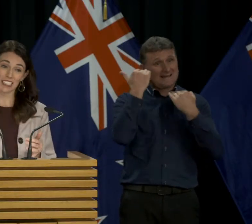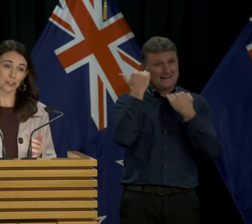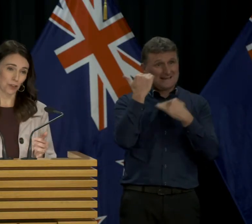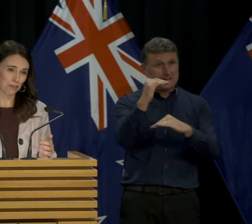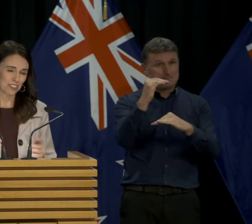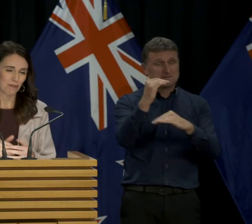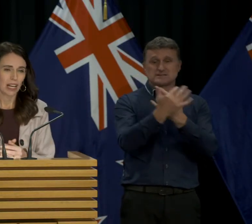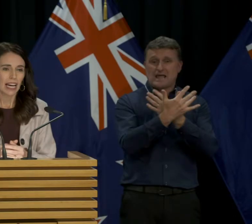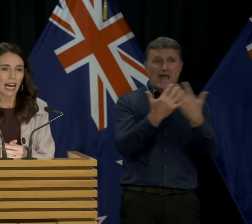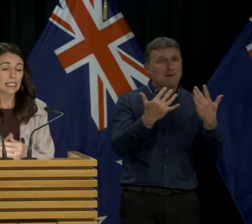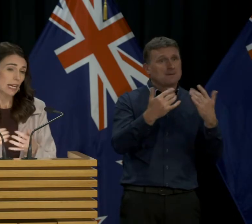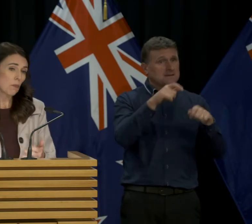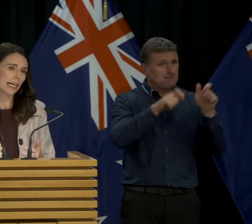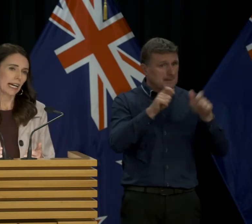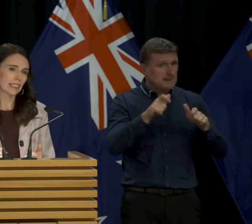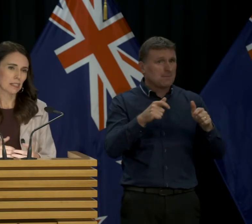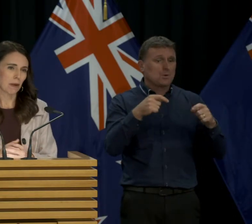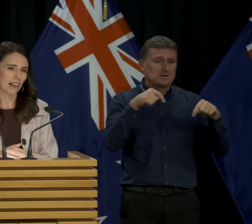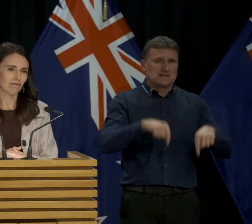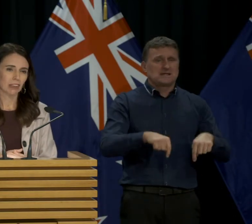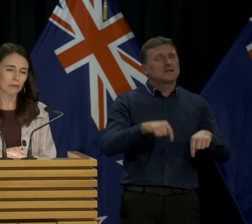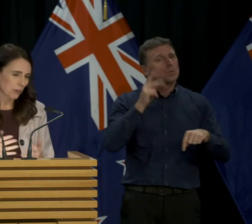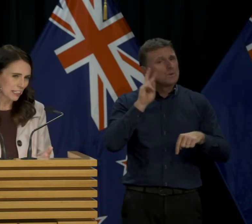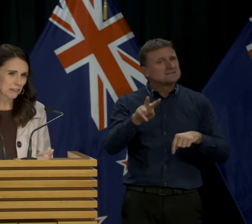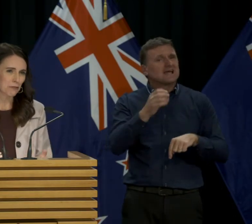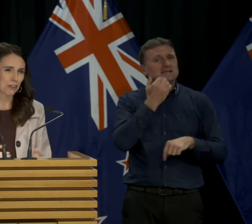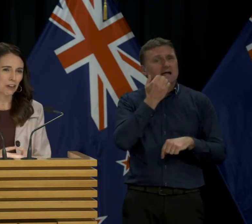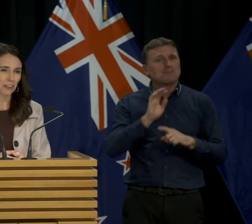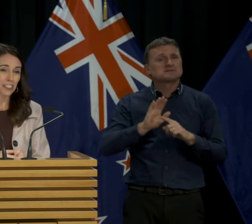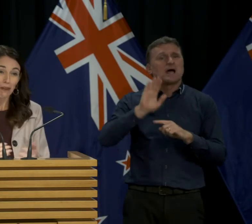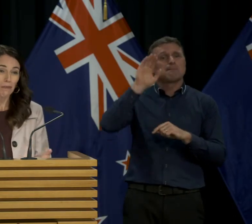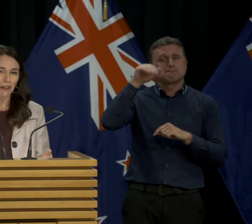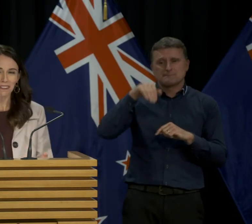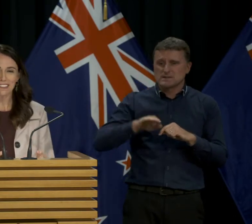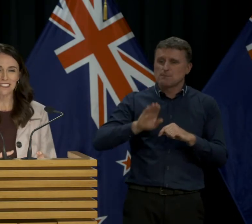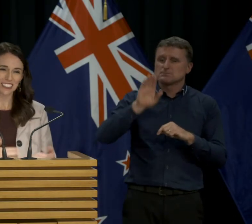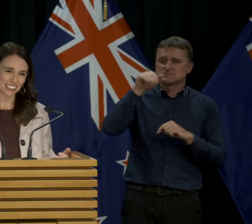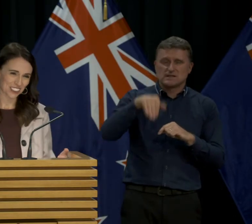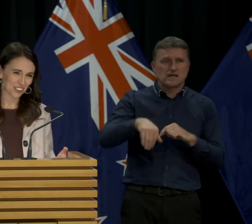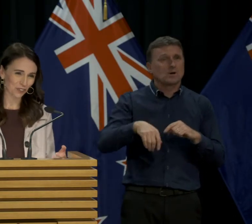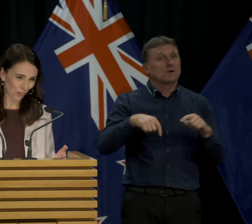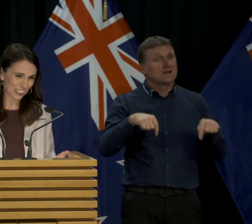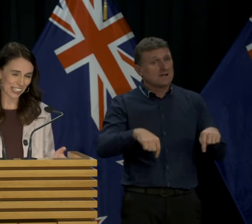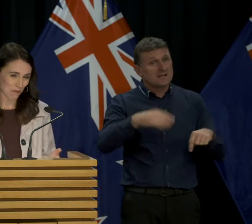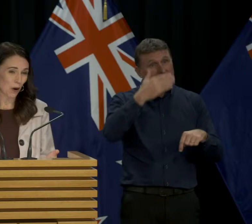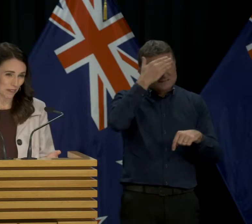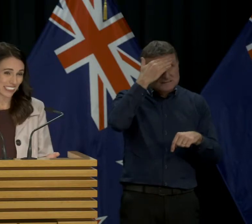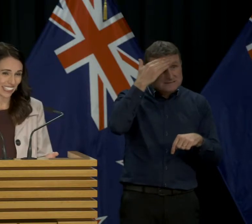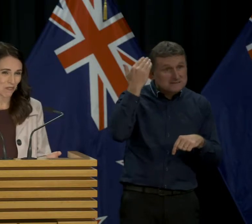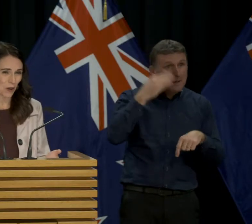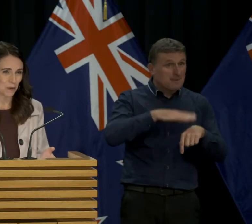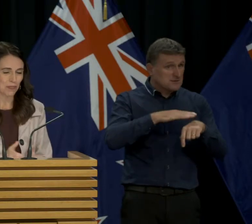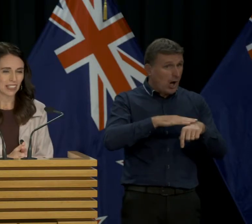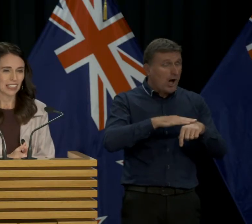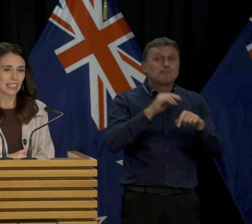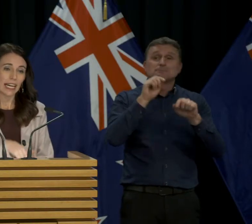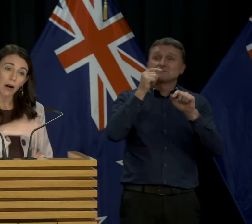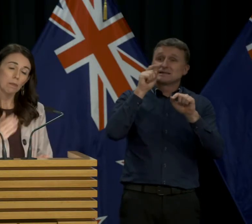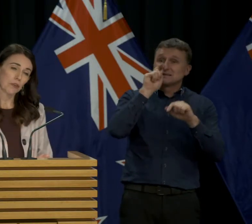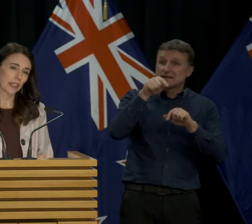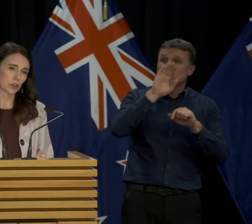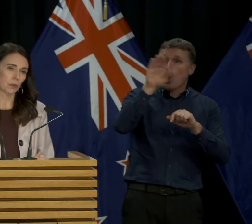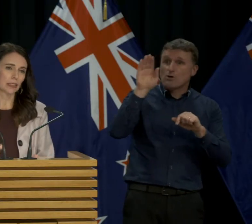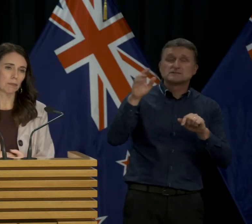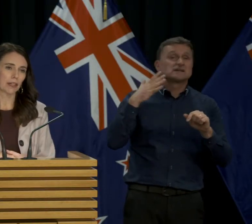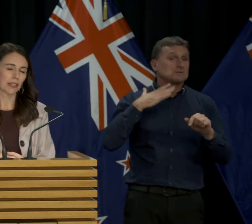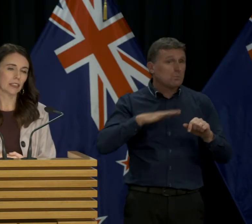seeing peaks and troughs, and some we can anticipate. It was only natural that over a summer period, New Zealanders wanted to come home and did come home. Now